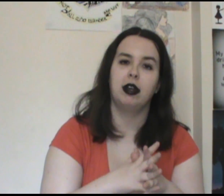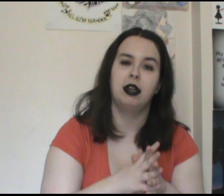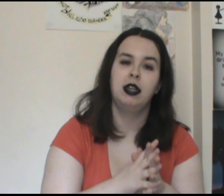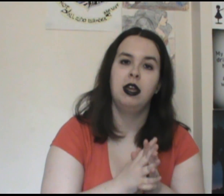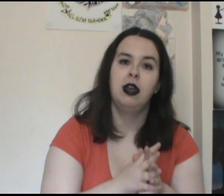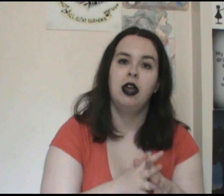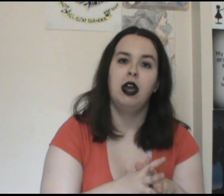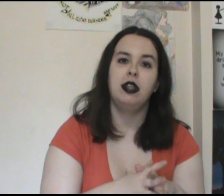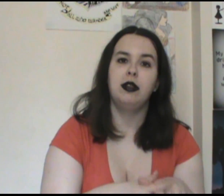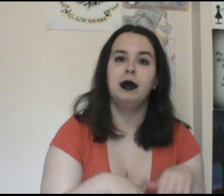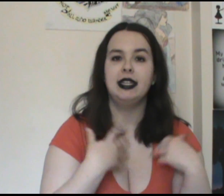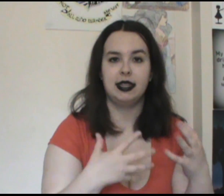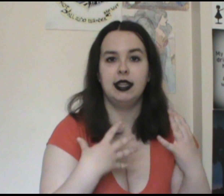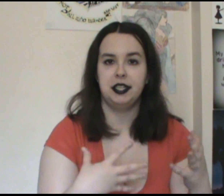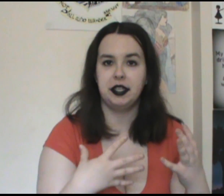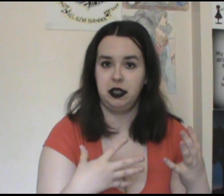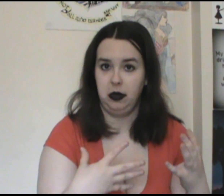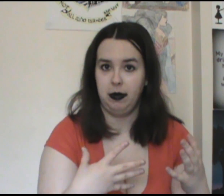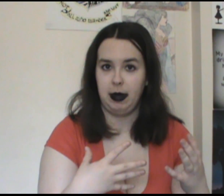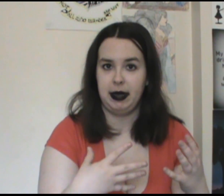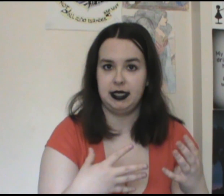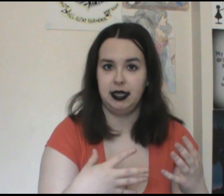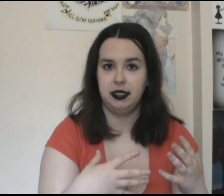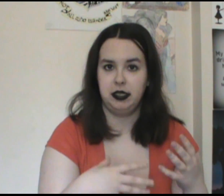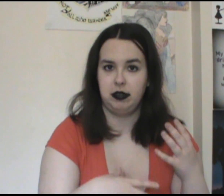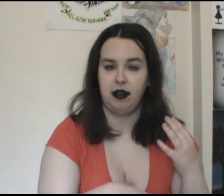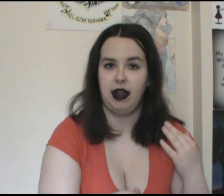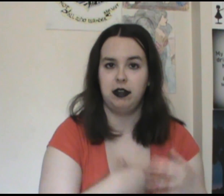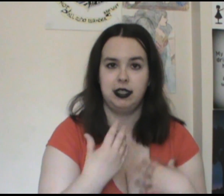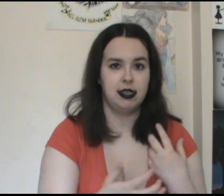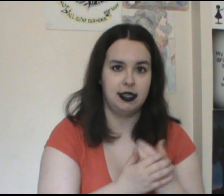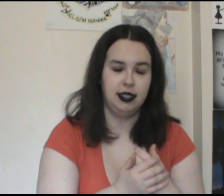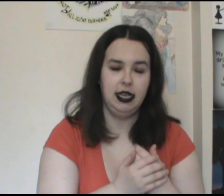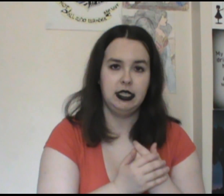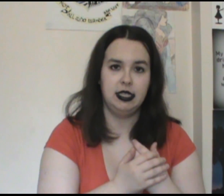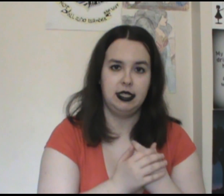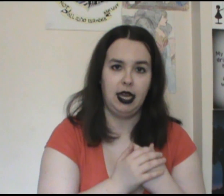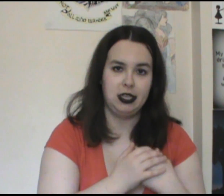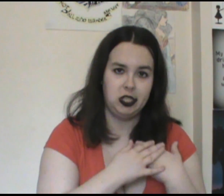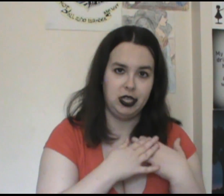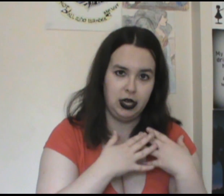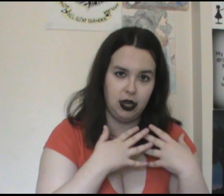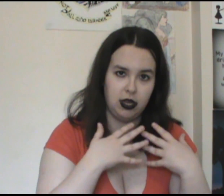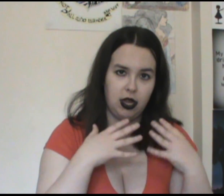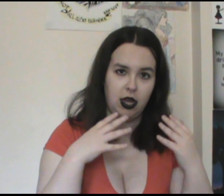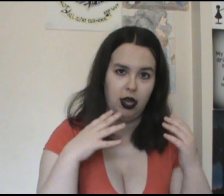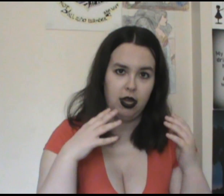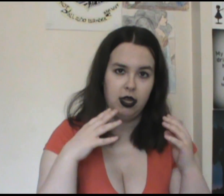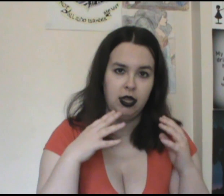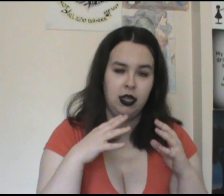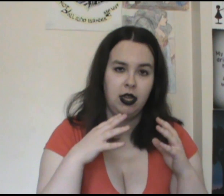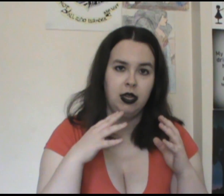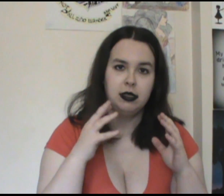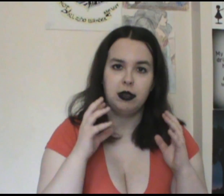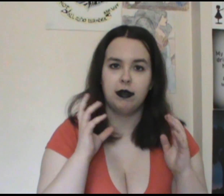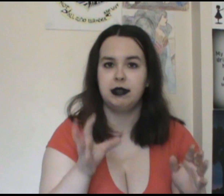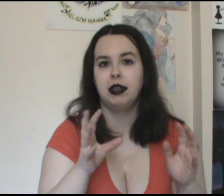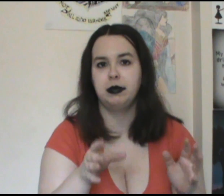where the way that the Legion knew about Pestilence and sort of how she does things is that she sort of starts with